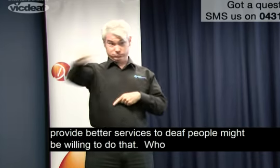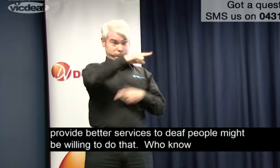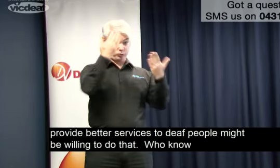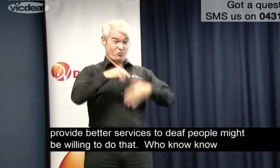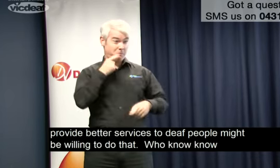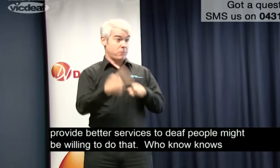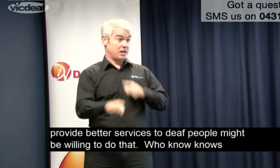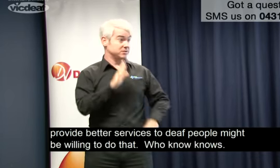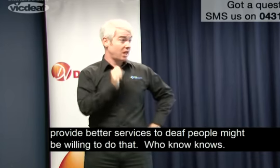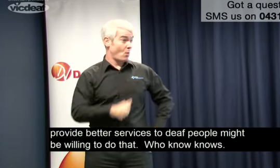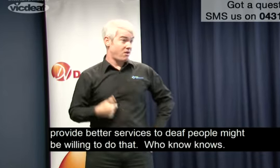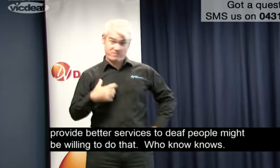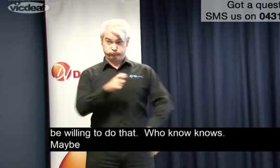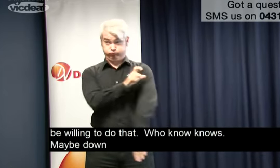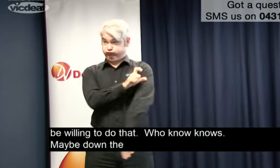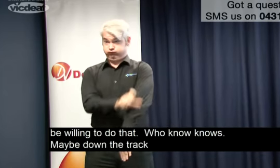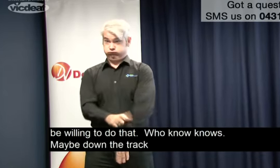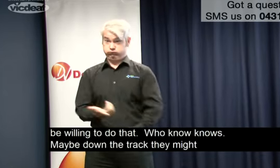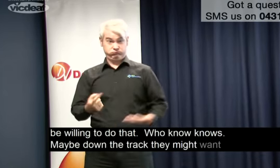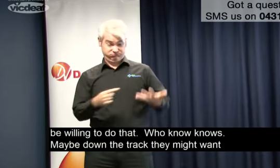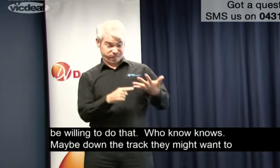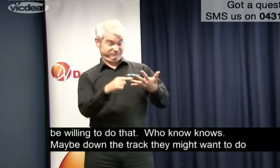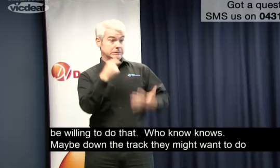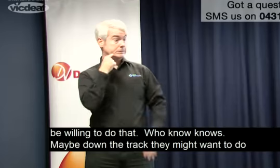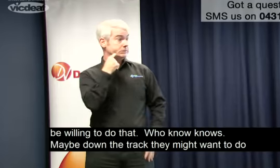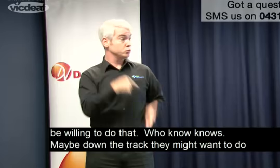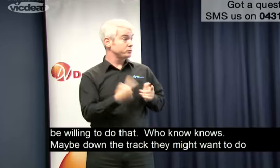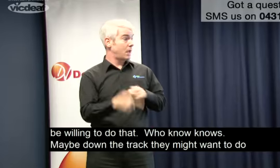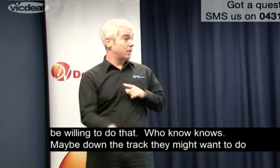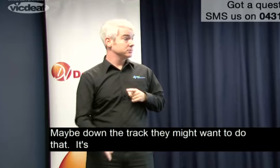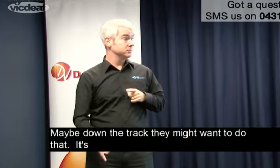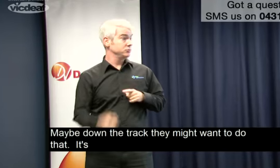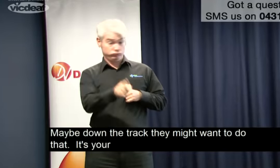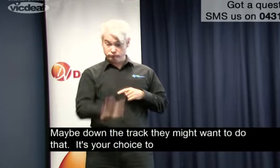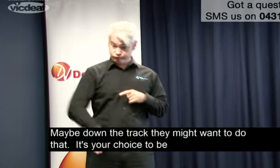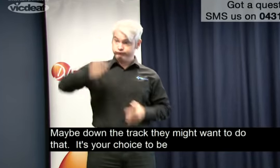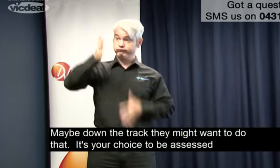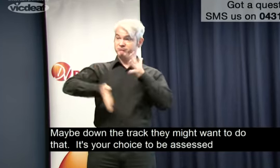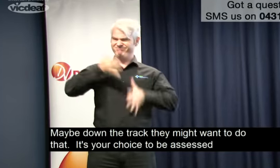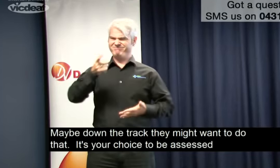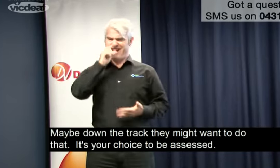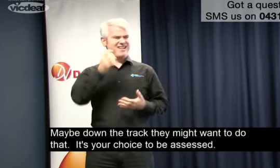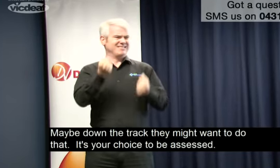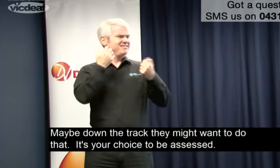to. Most people here tonight would pass anyway. I'm very confident about that. It'd be very simple for you to pass that